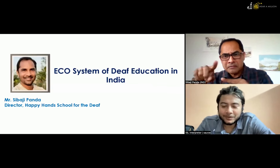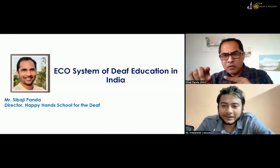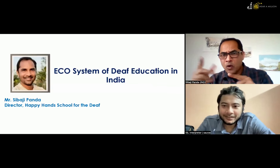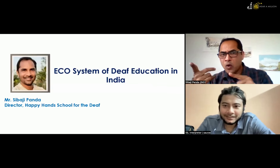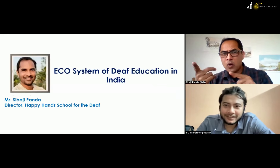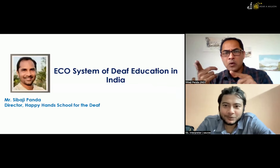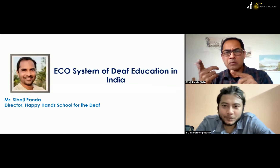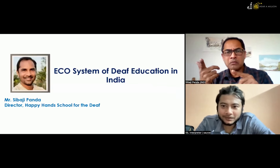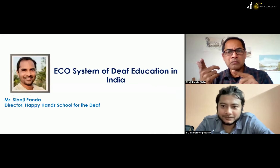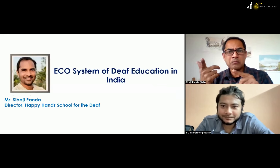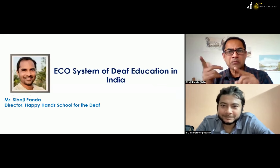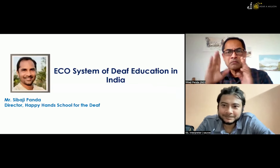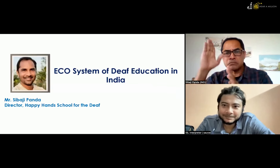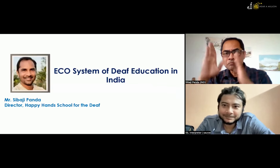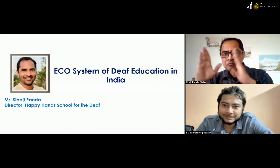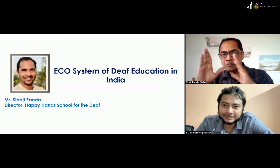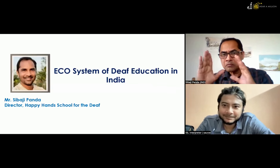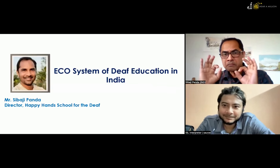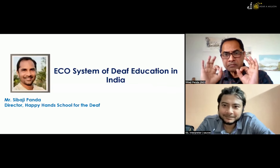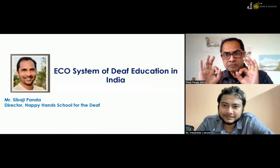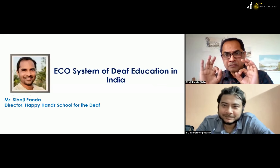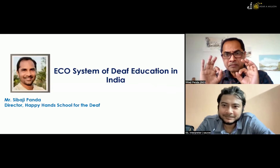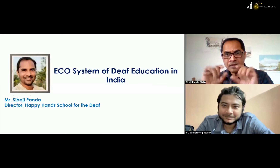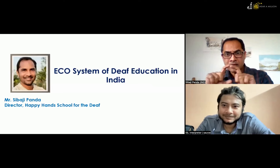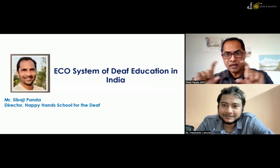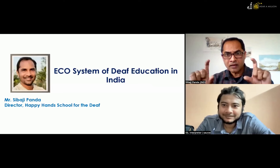So are we ready, everyone?